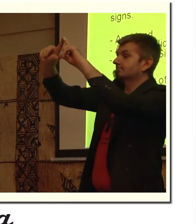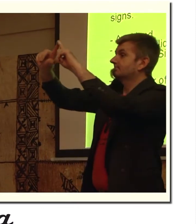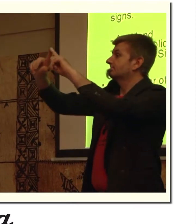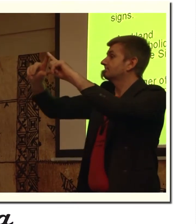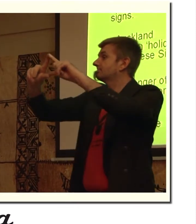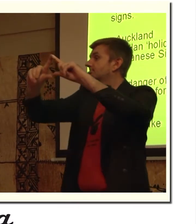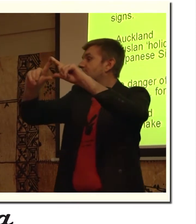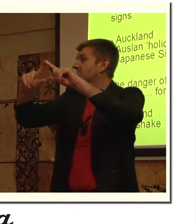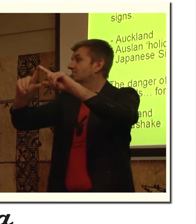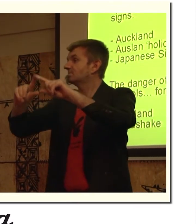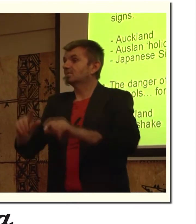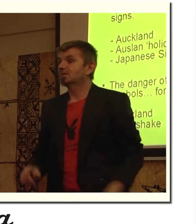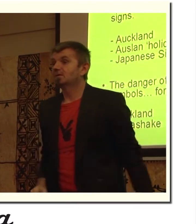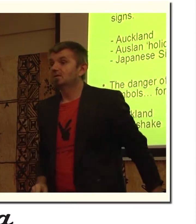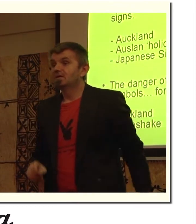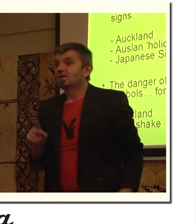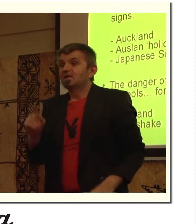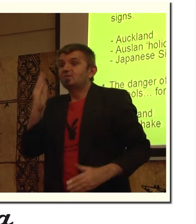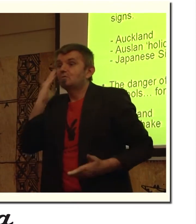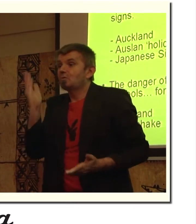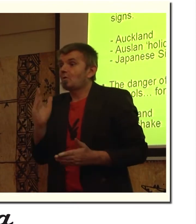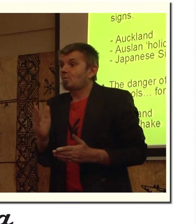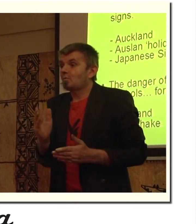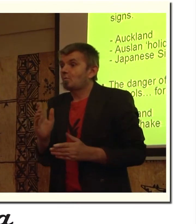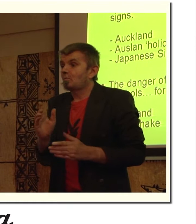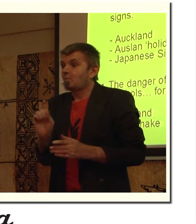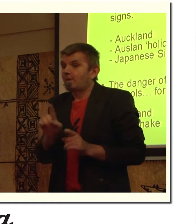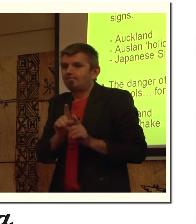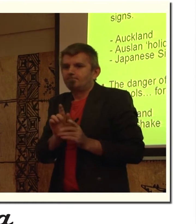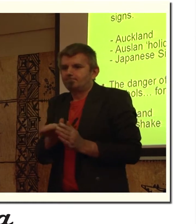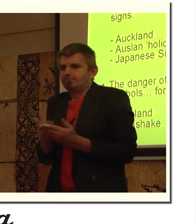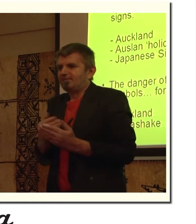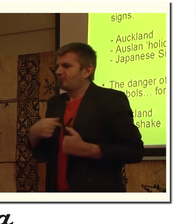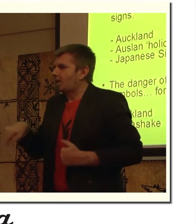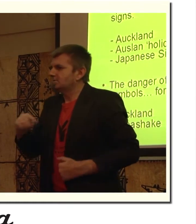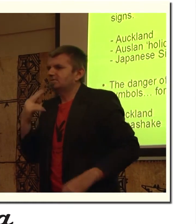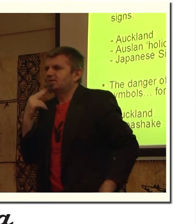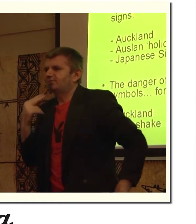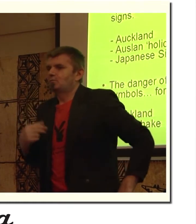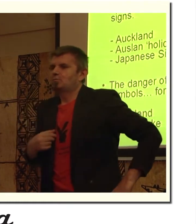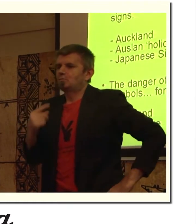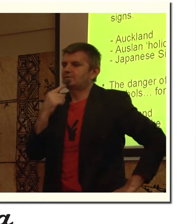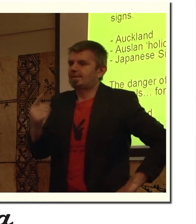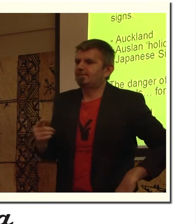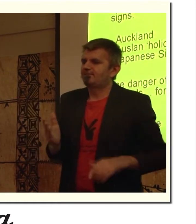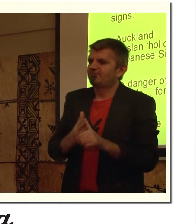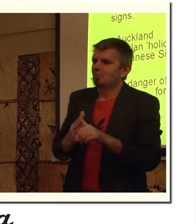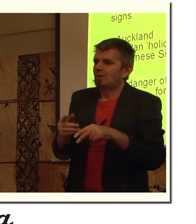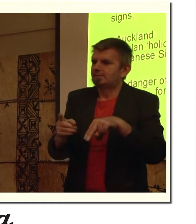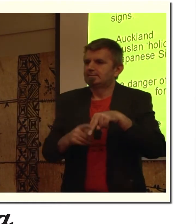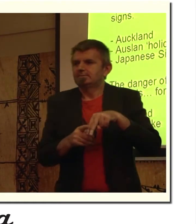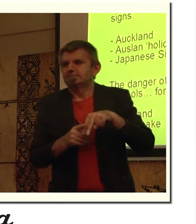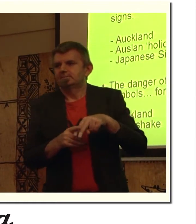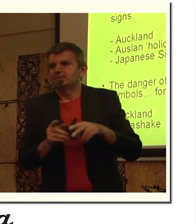Yep, so some smart person made up these two signs. They had no idea what they actually meant for us and for the deaf